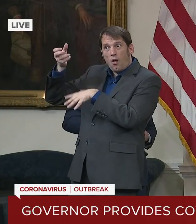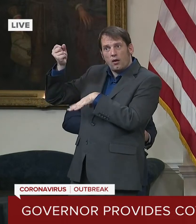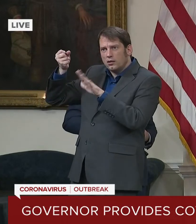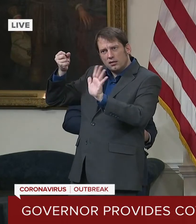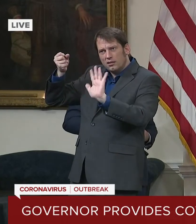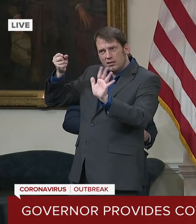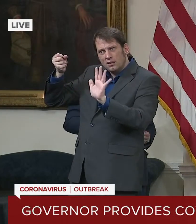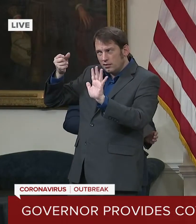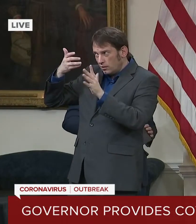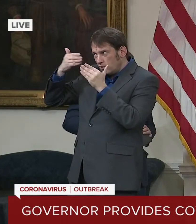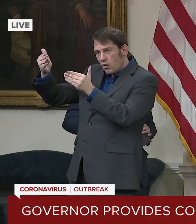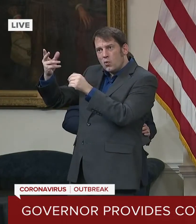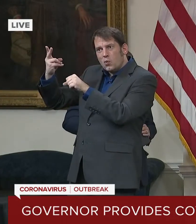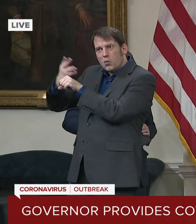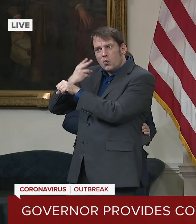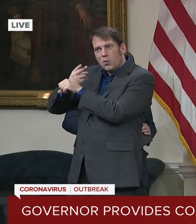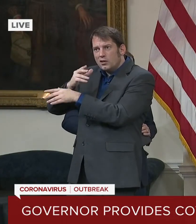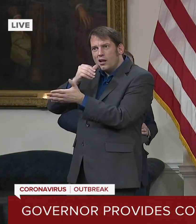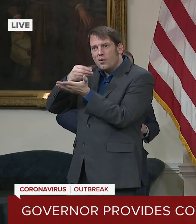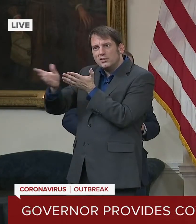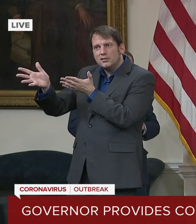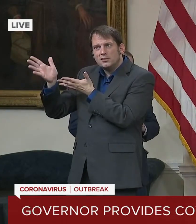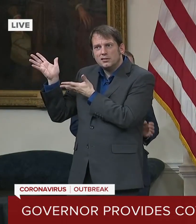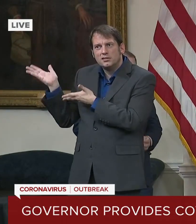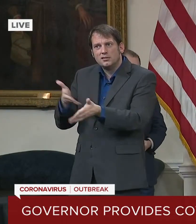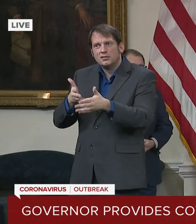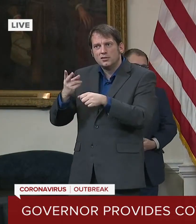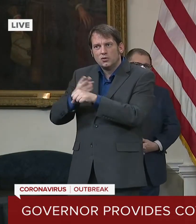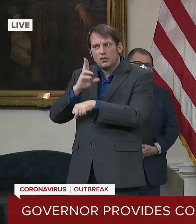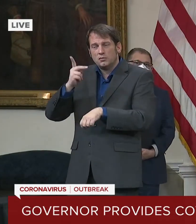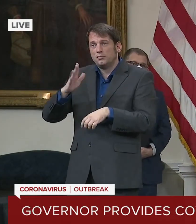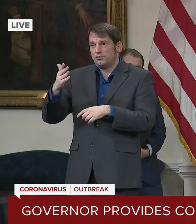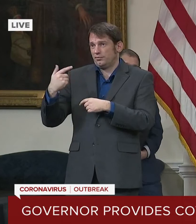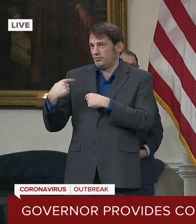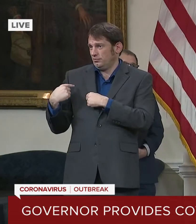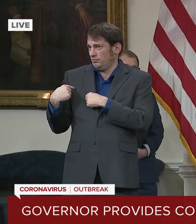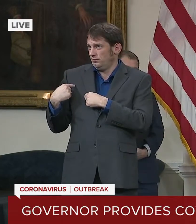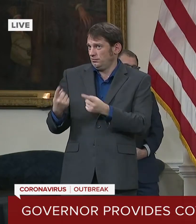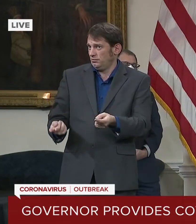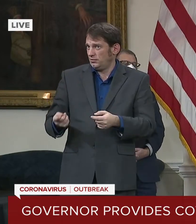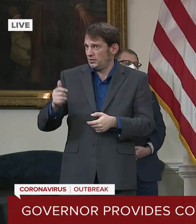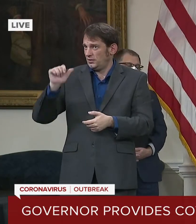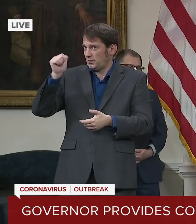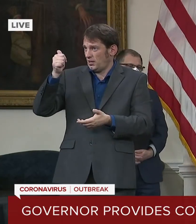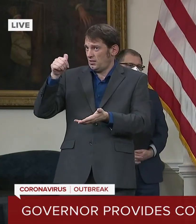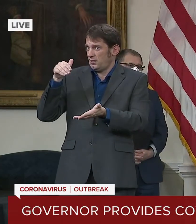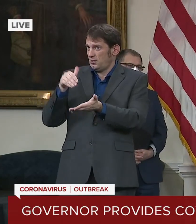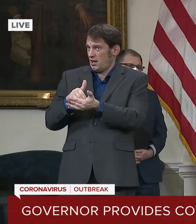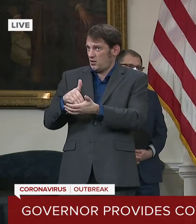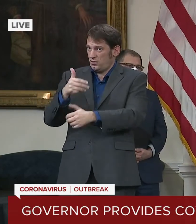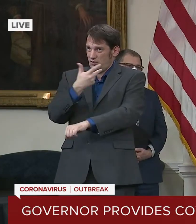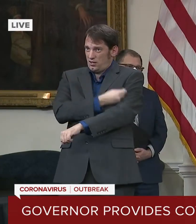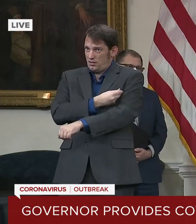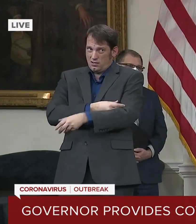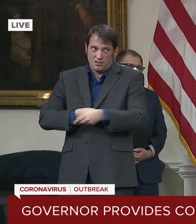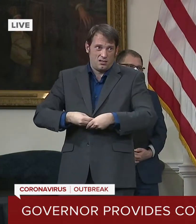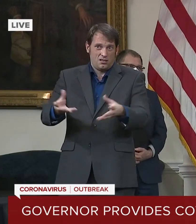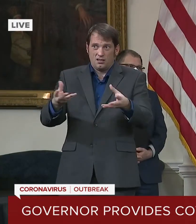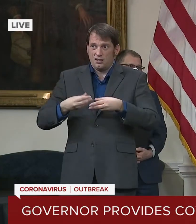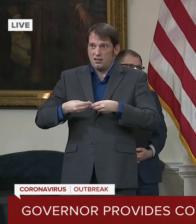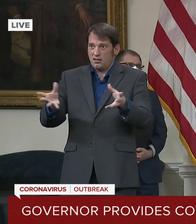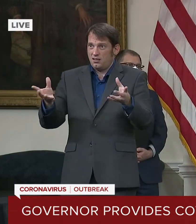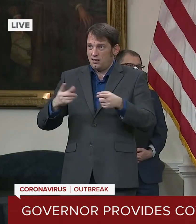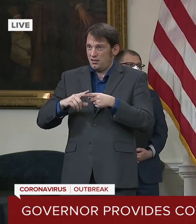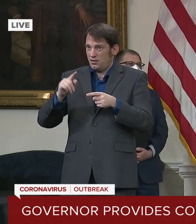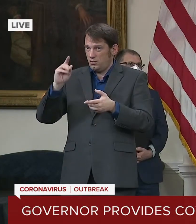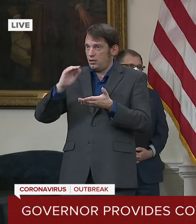then, we went from 10,000 a day or 12,000 a day to 18,000 a day. So it worked. On the weekends,